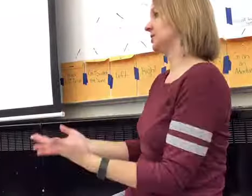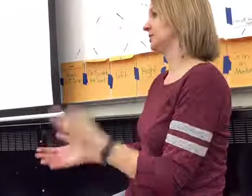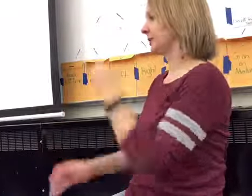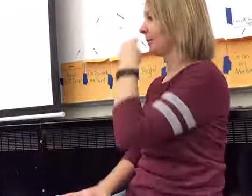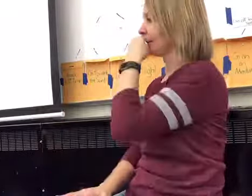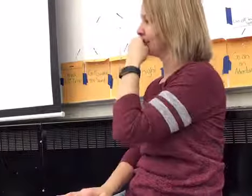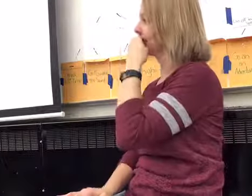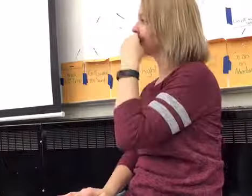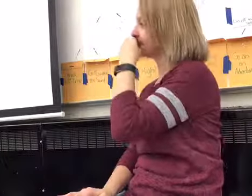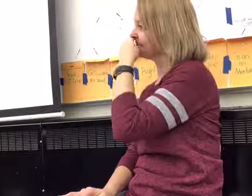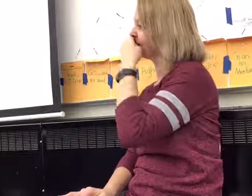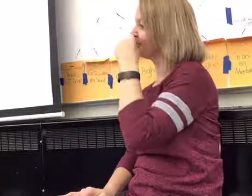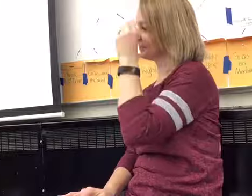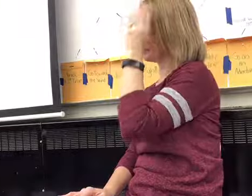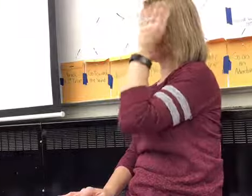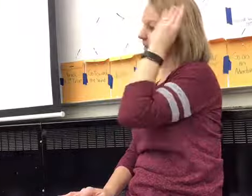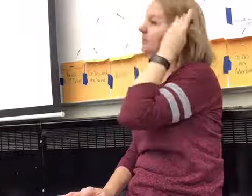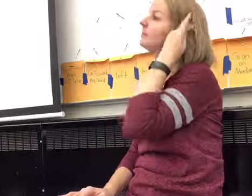to immigrate.